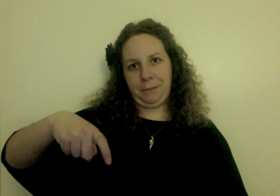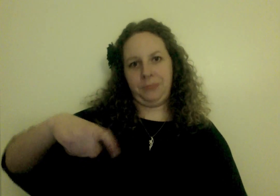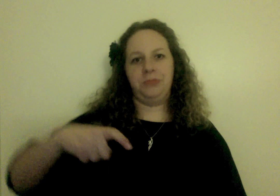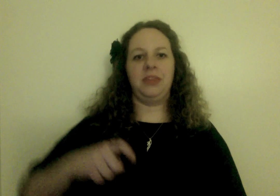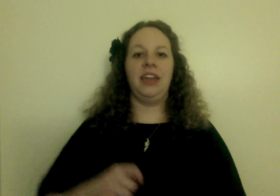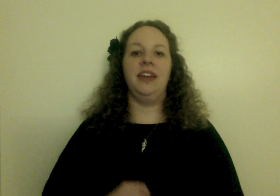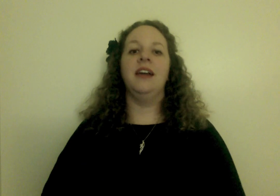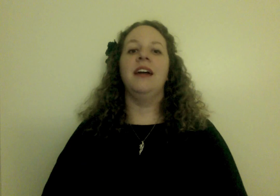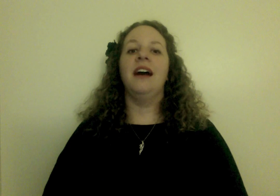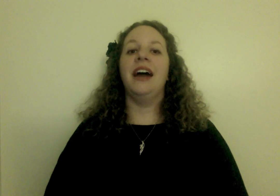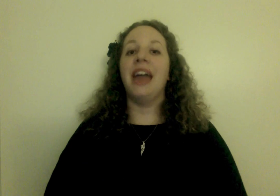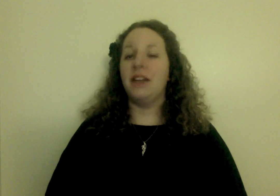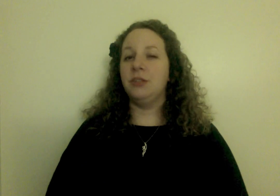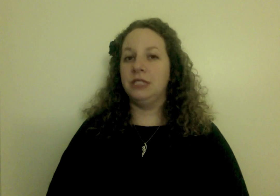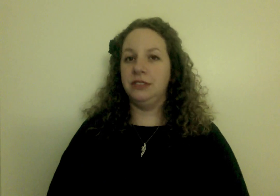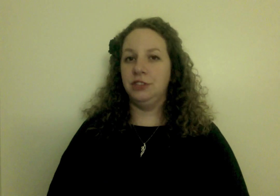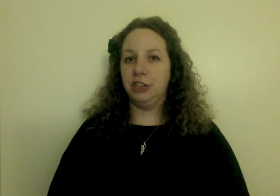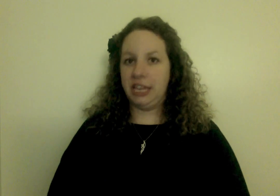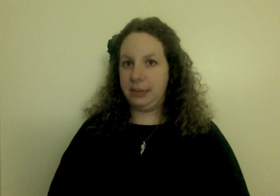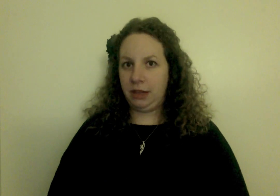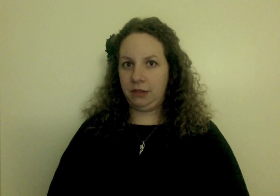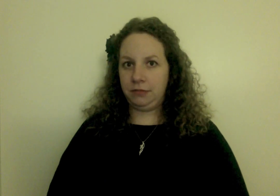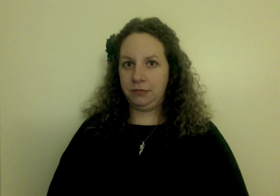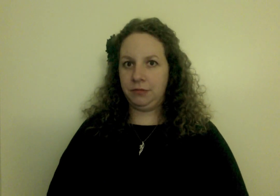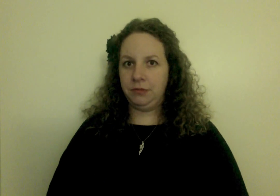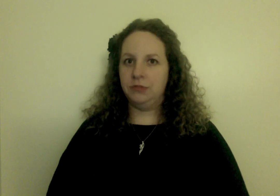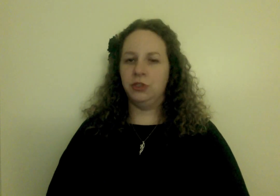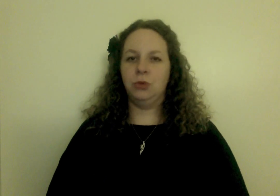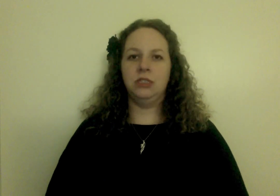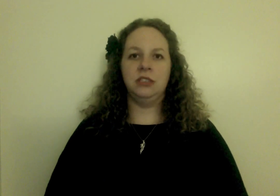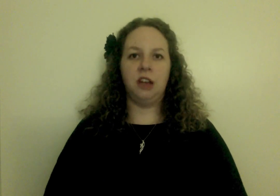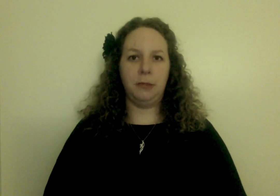Okay. I haven't received your email. So what's the topic?